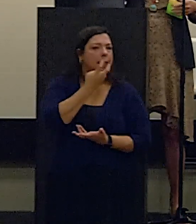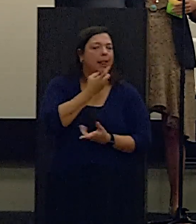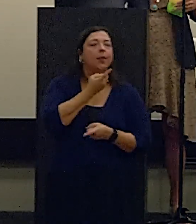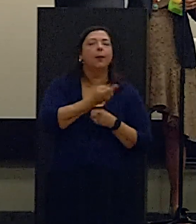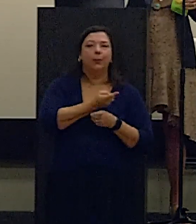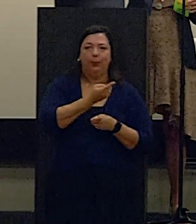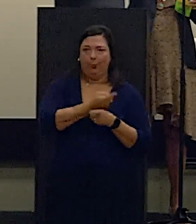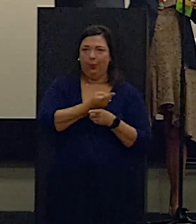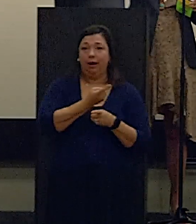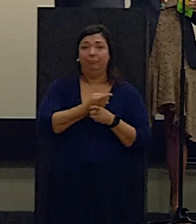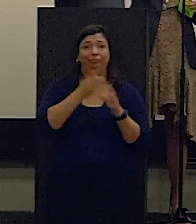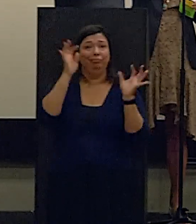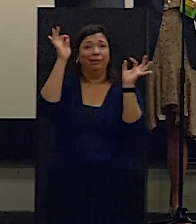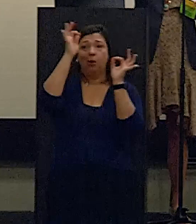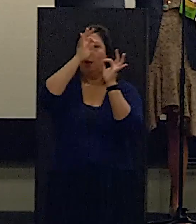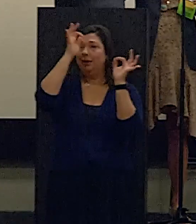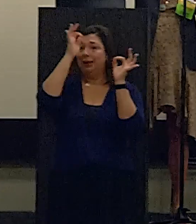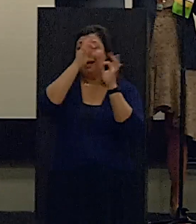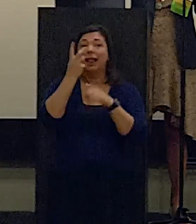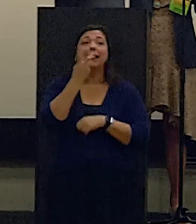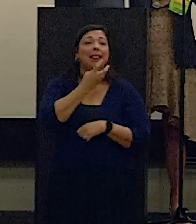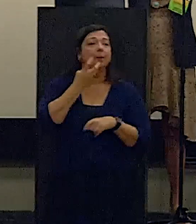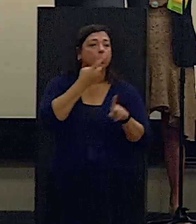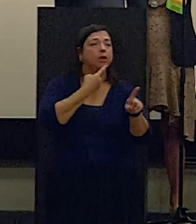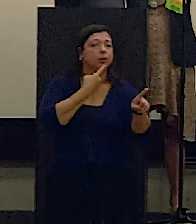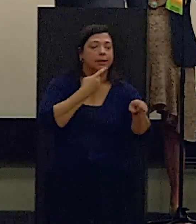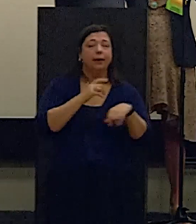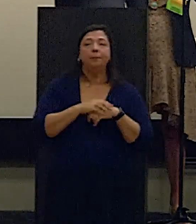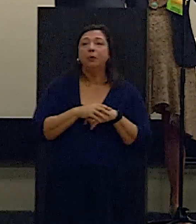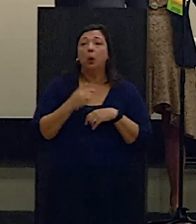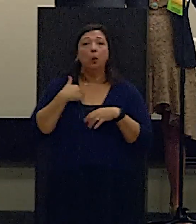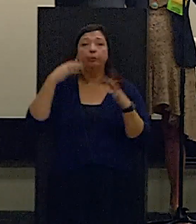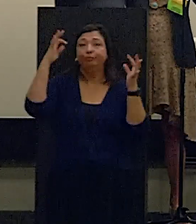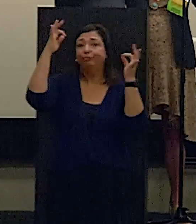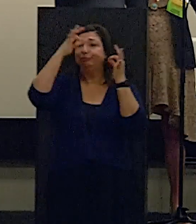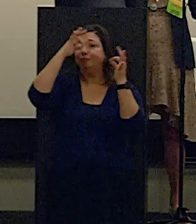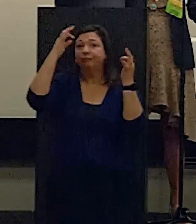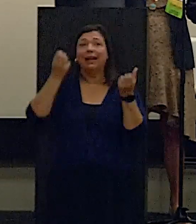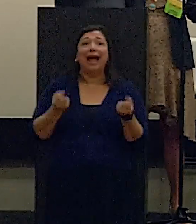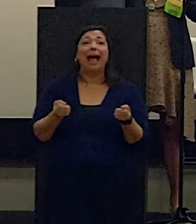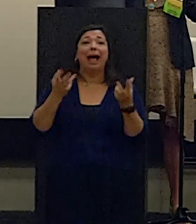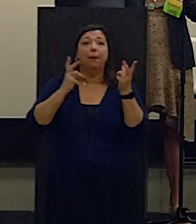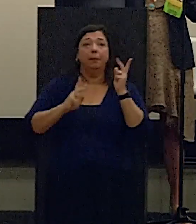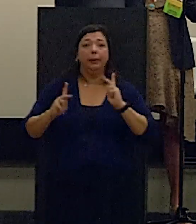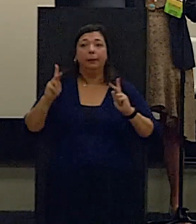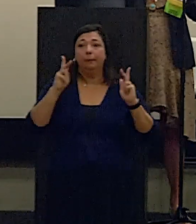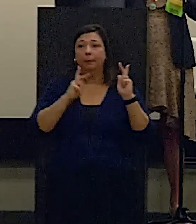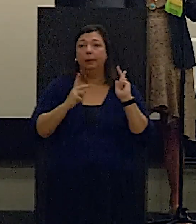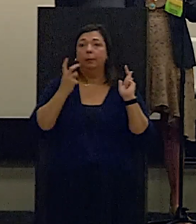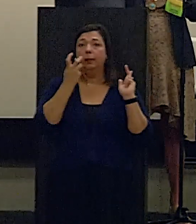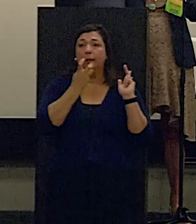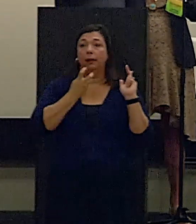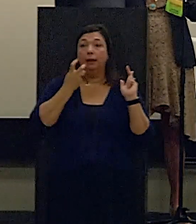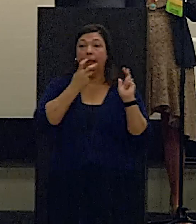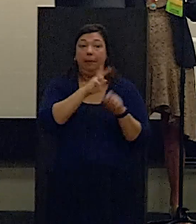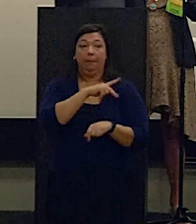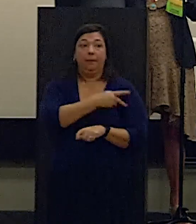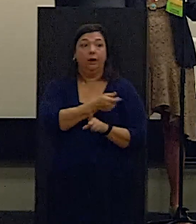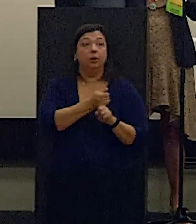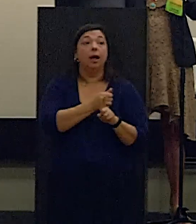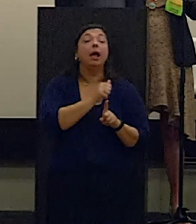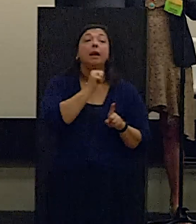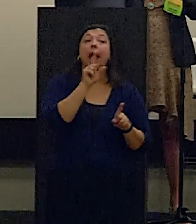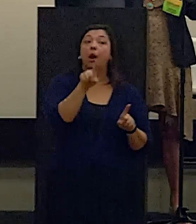Right, we had no idea. Lip reading is what she said. We had no idea the number of lip readers that we had as patients.